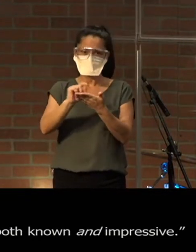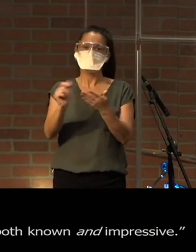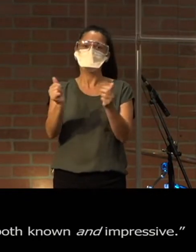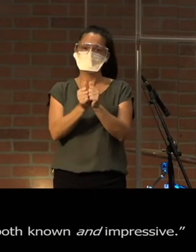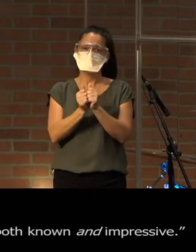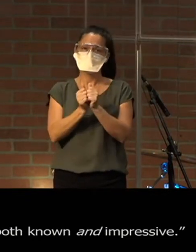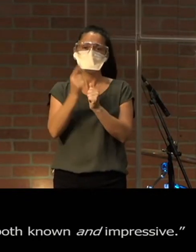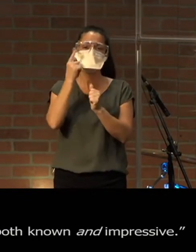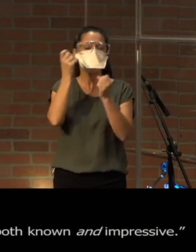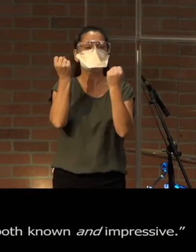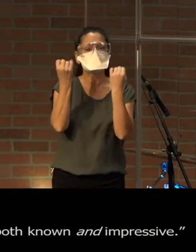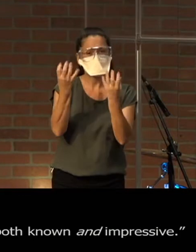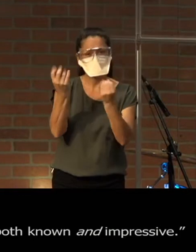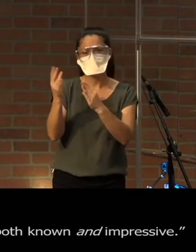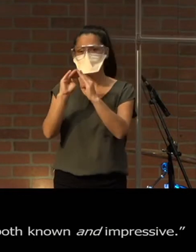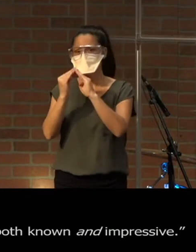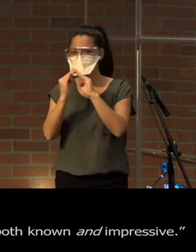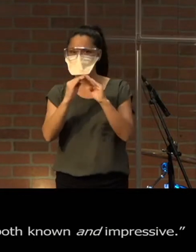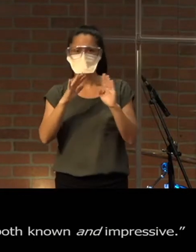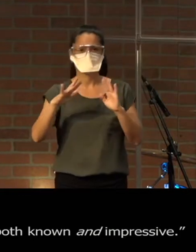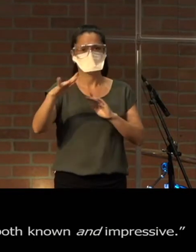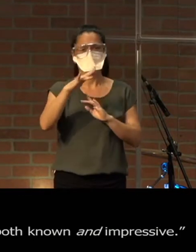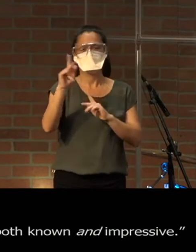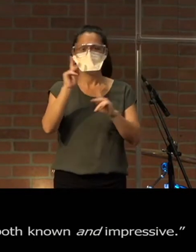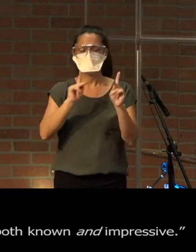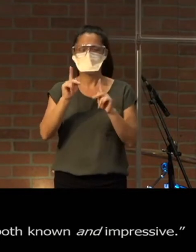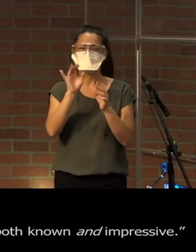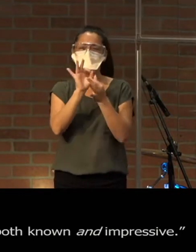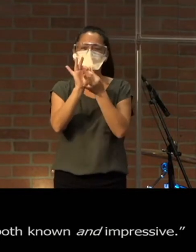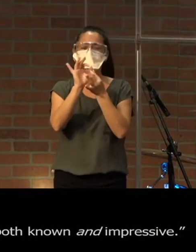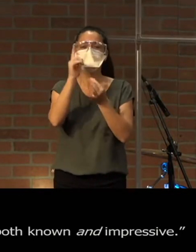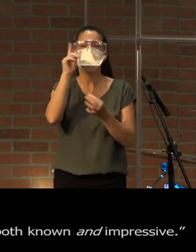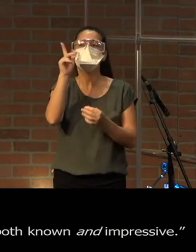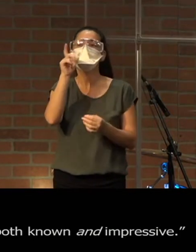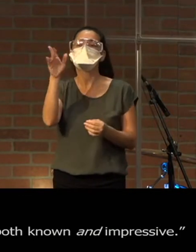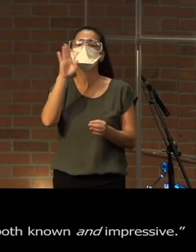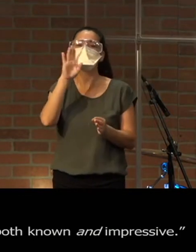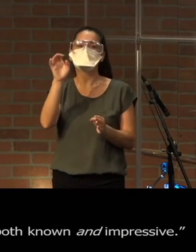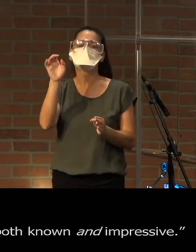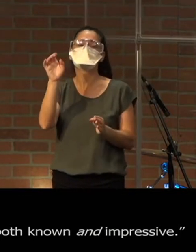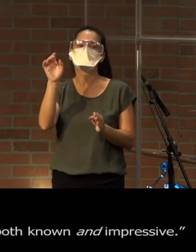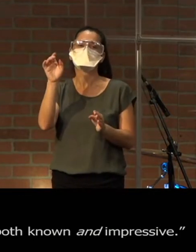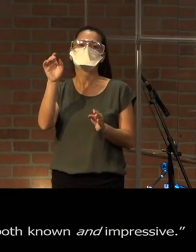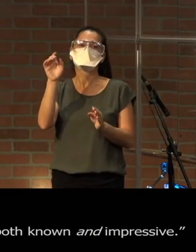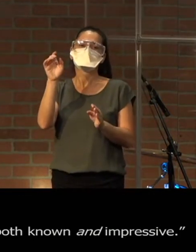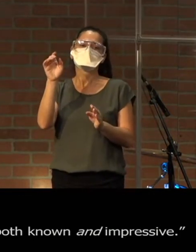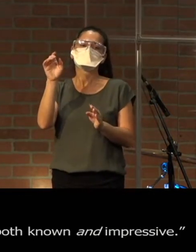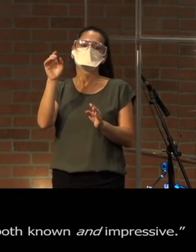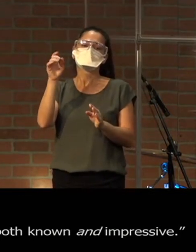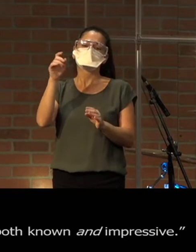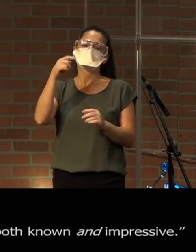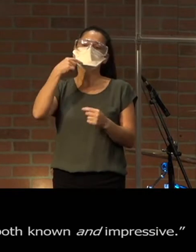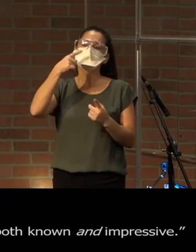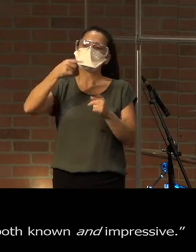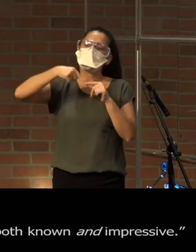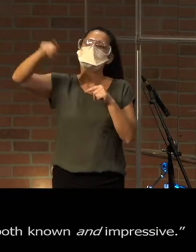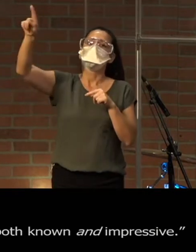people, specifically to those living as exiles dispersed abroad in Pontus,